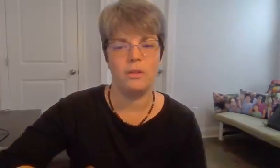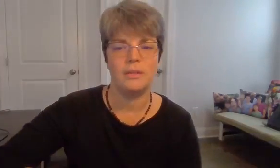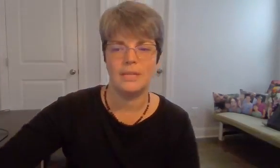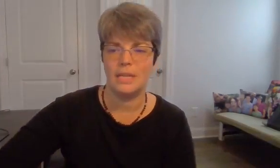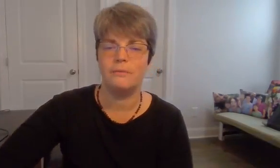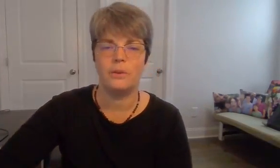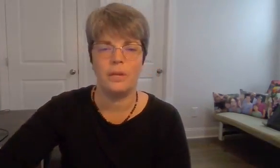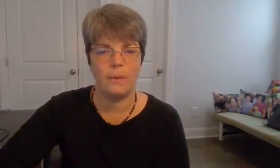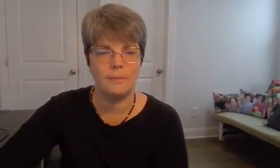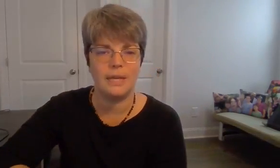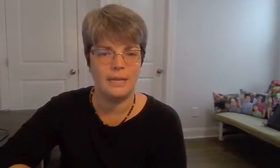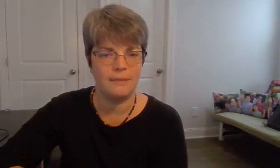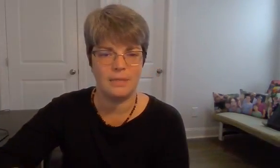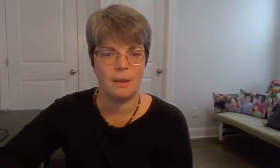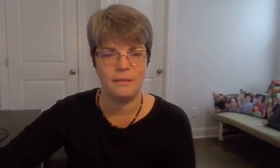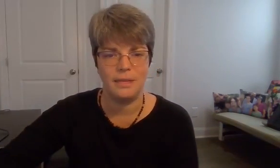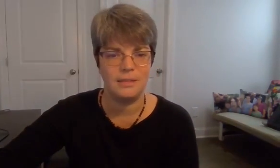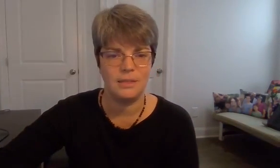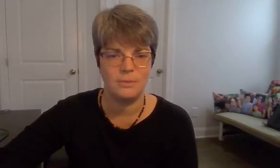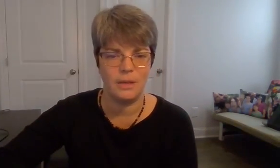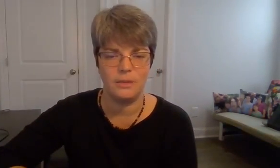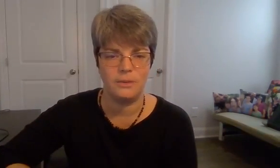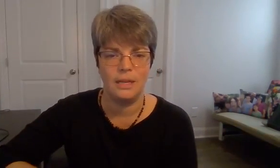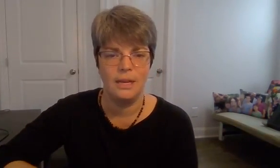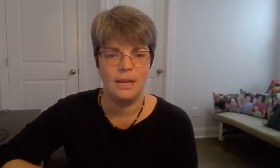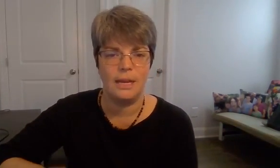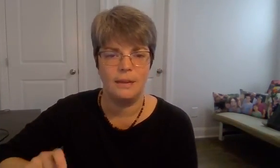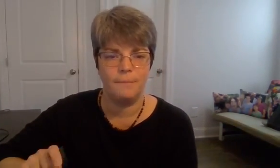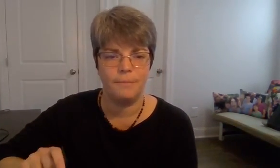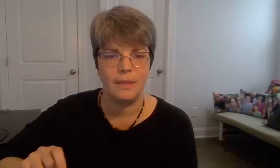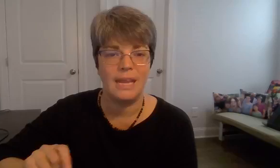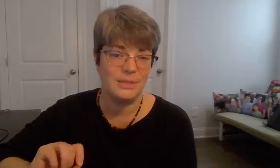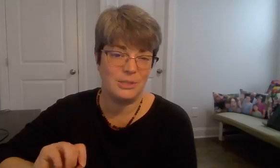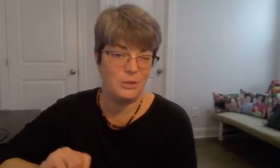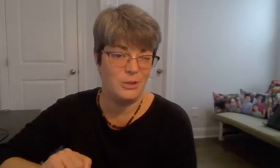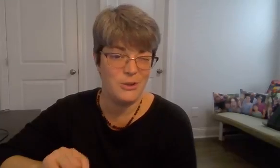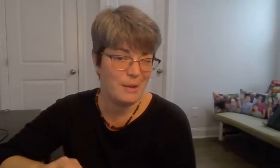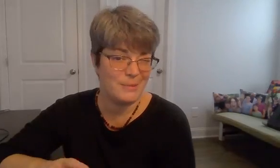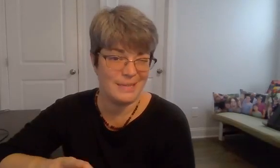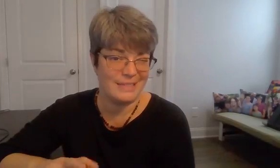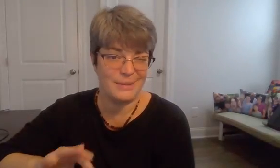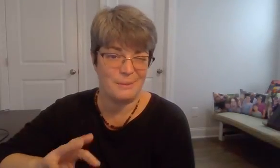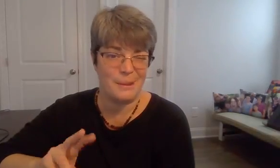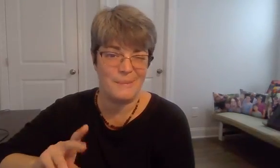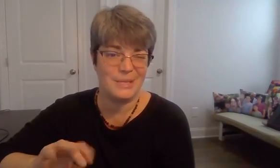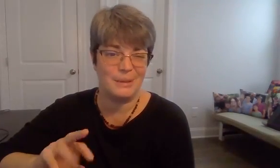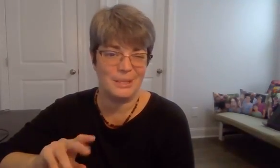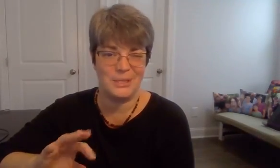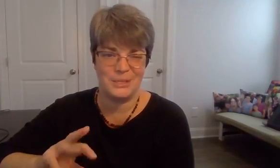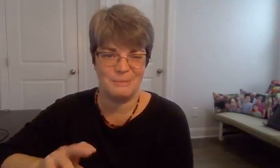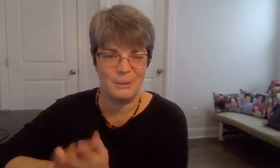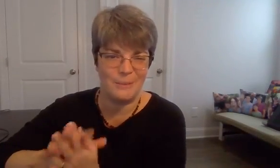the Science of Learning website. That's probably the easiest way to do it. It's a new website, so there might be some glitches. I'm hoping